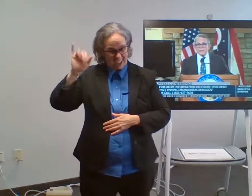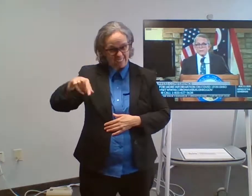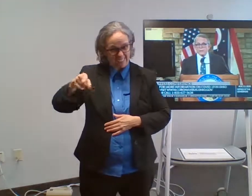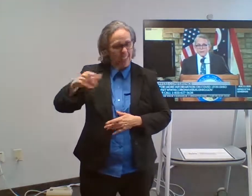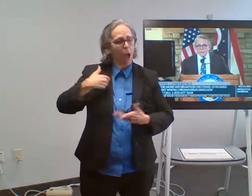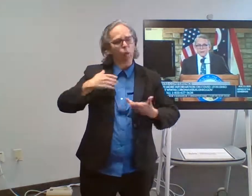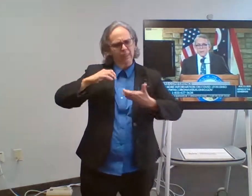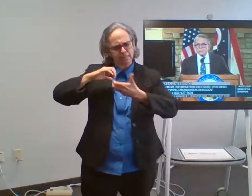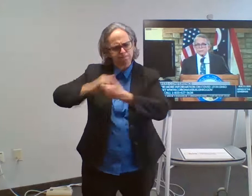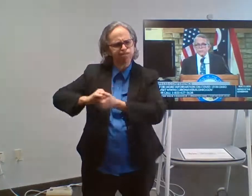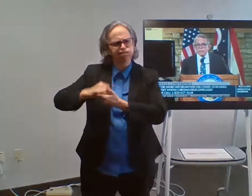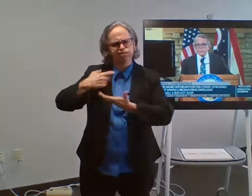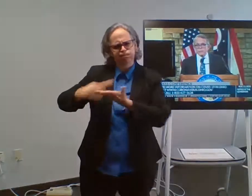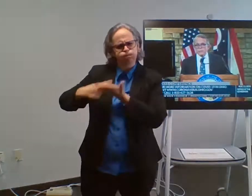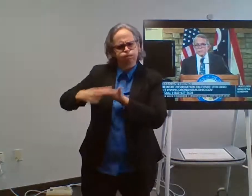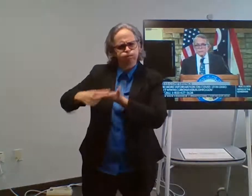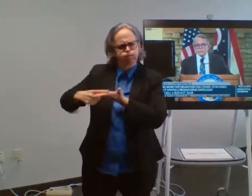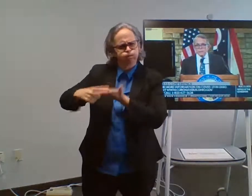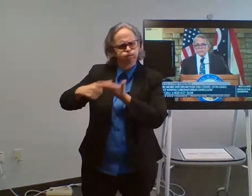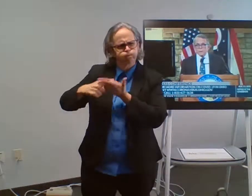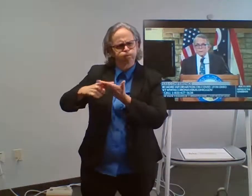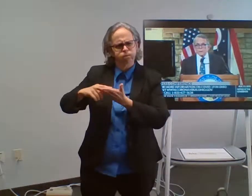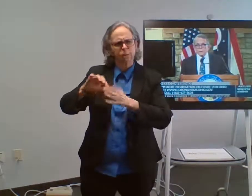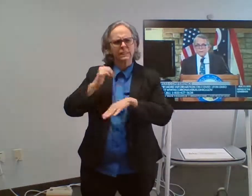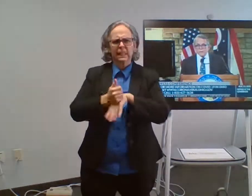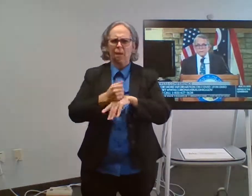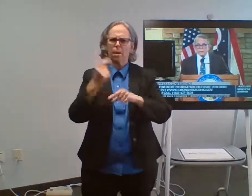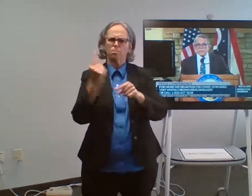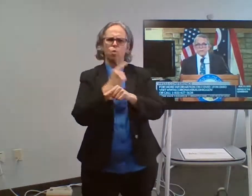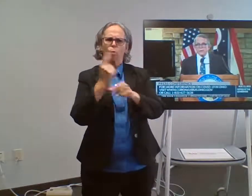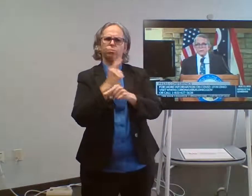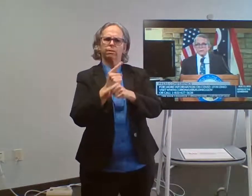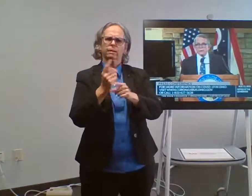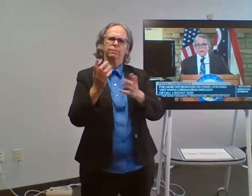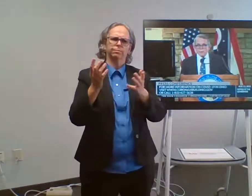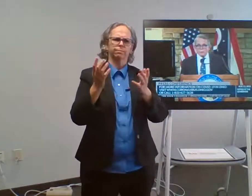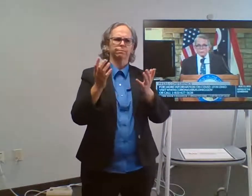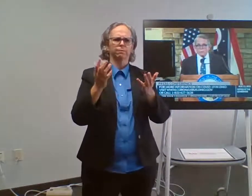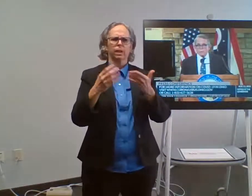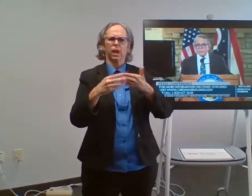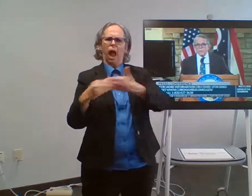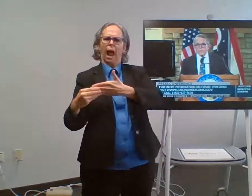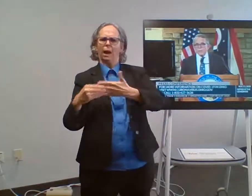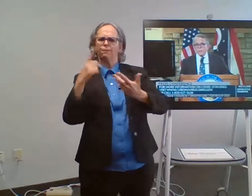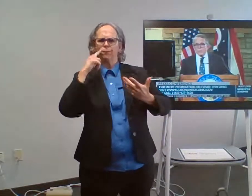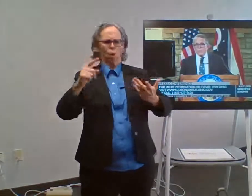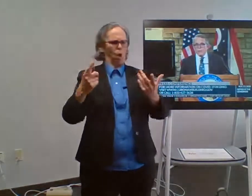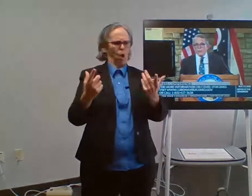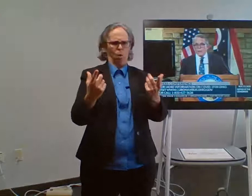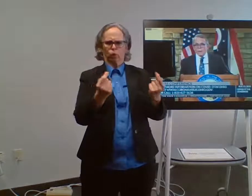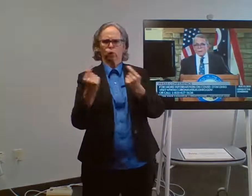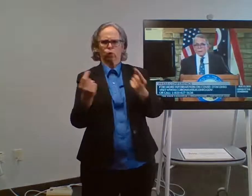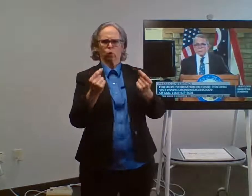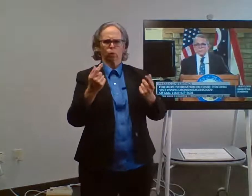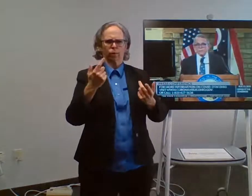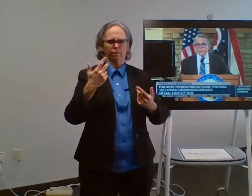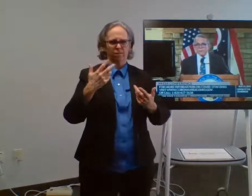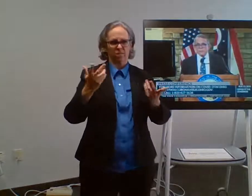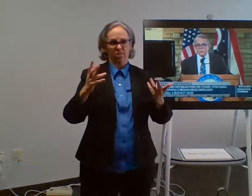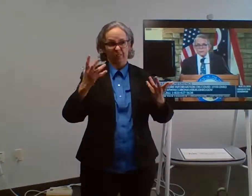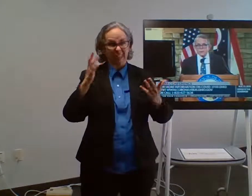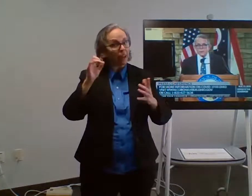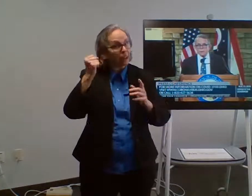provide guidelines to make it as safe as possible. I have a great